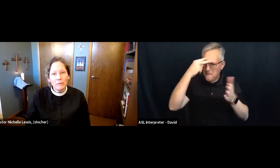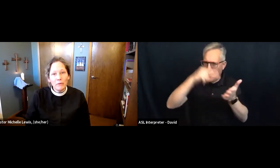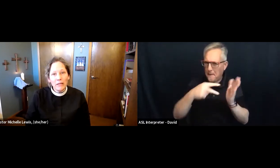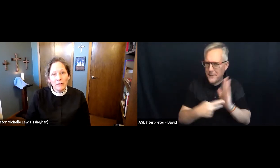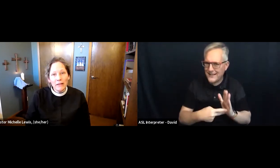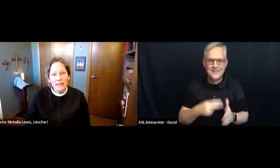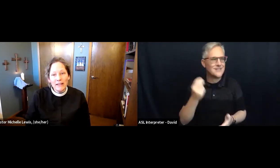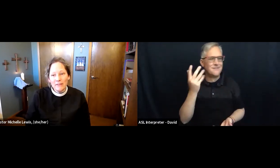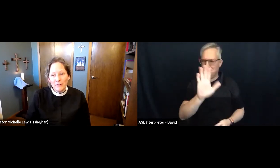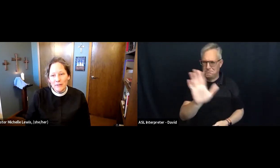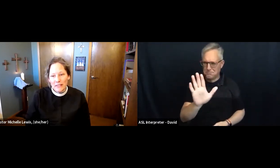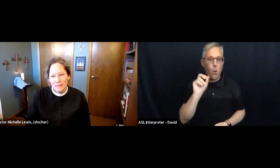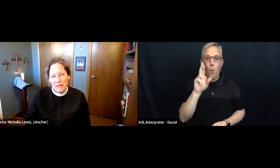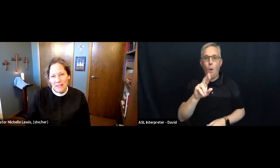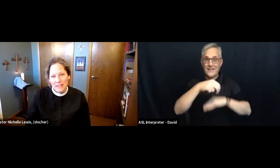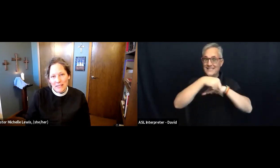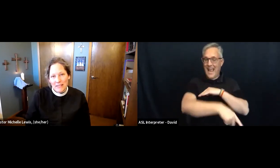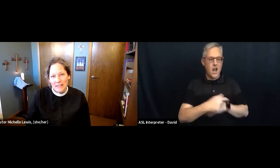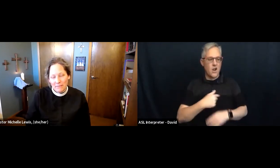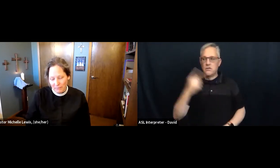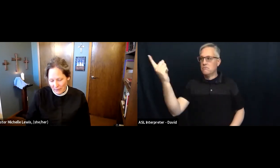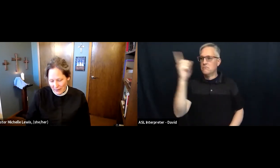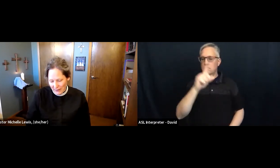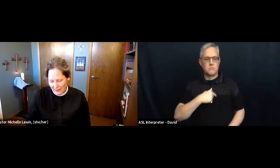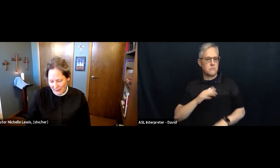But when we are in those spaces,